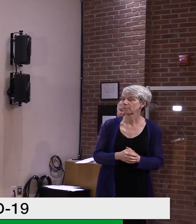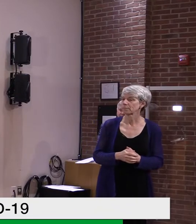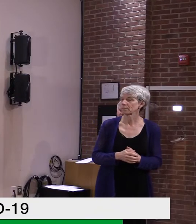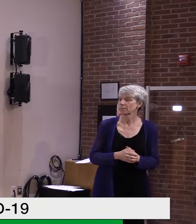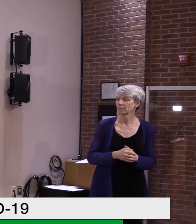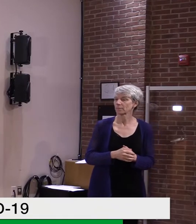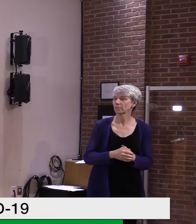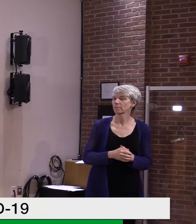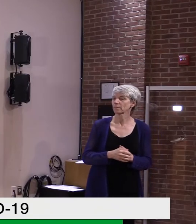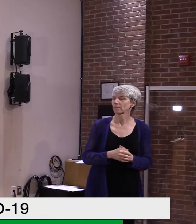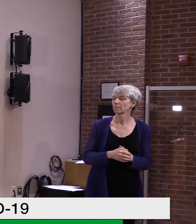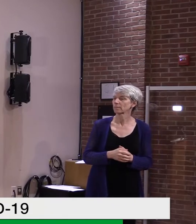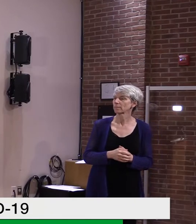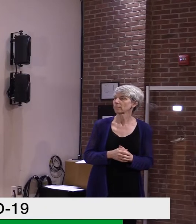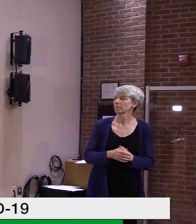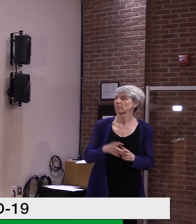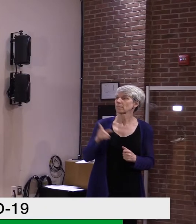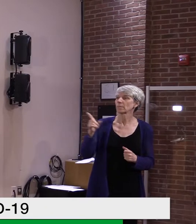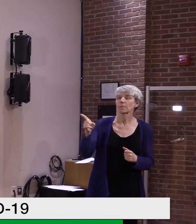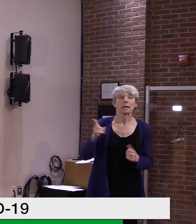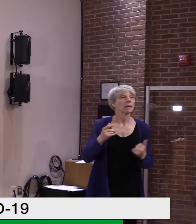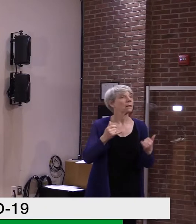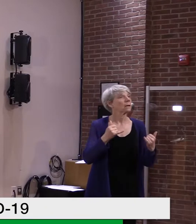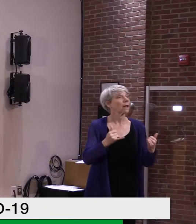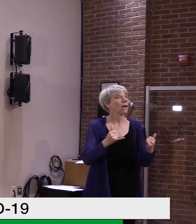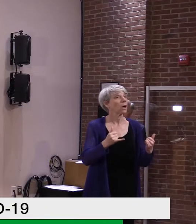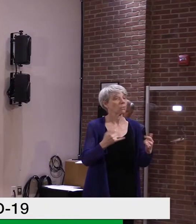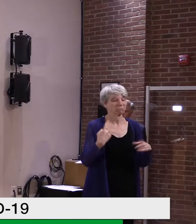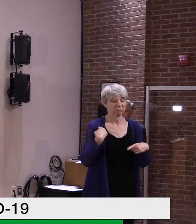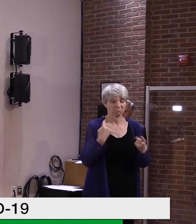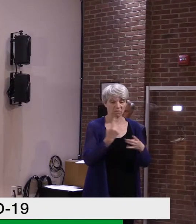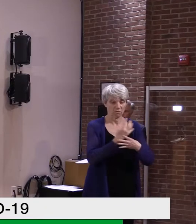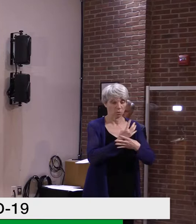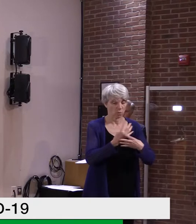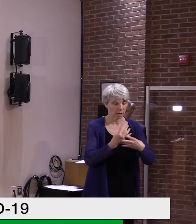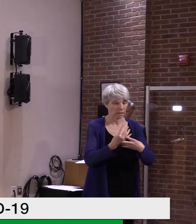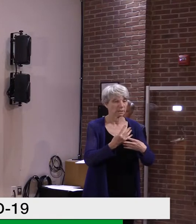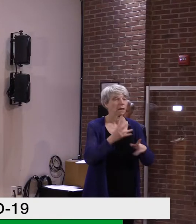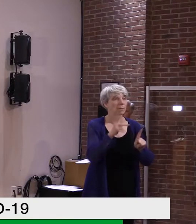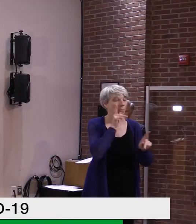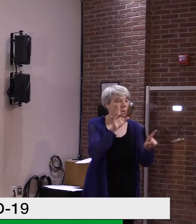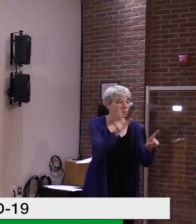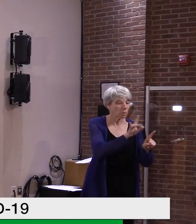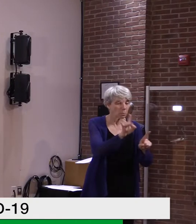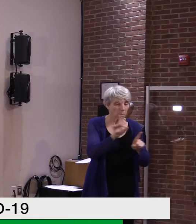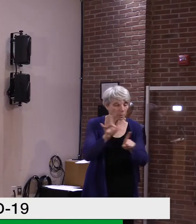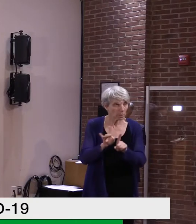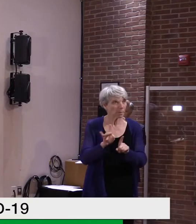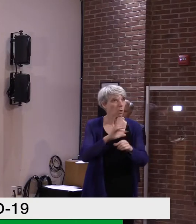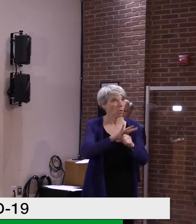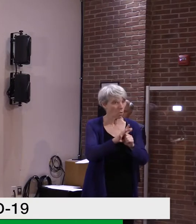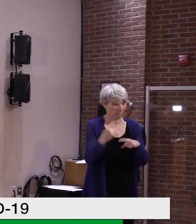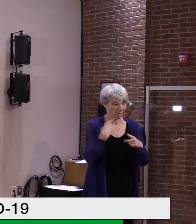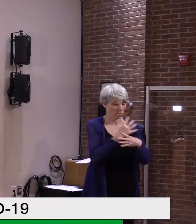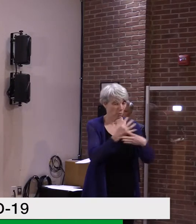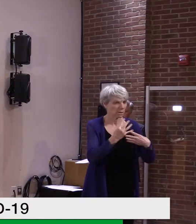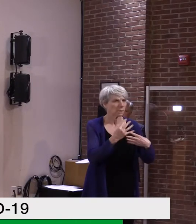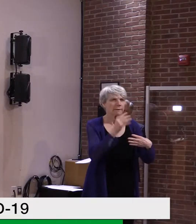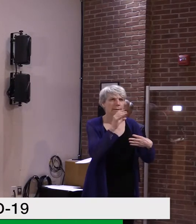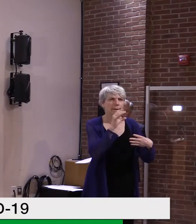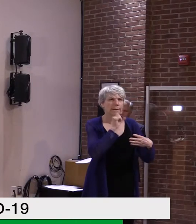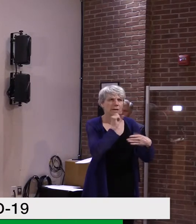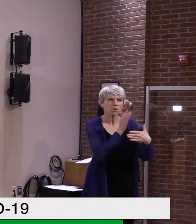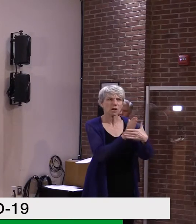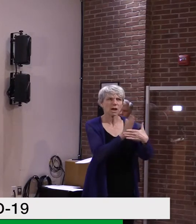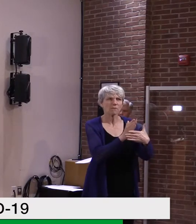average age of people being diagnosed with COVID in the last 4 weeks? And if not today, perhaps next week.